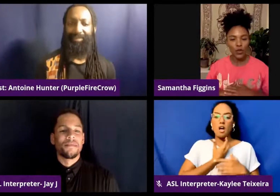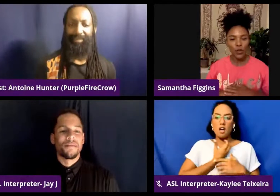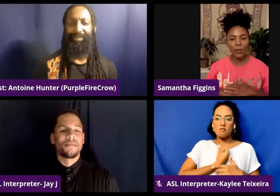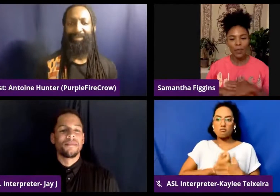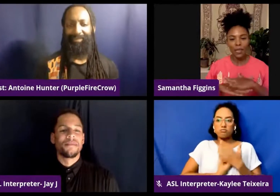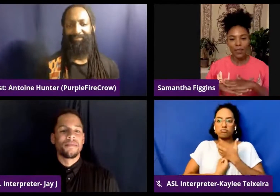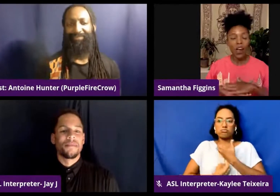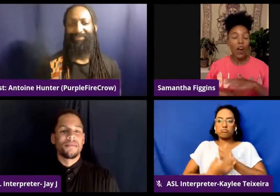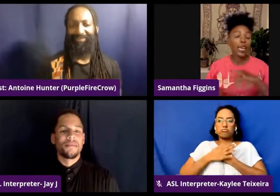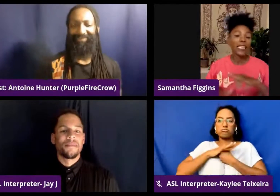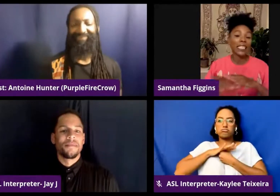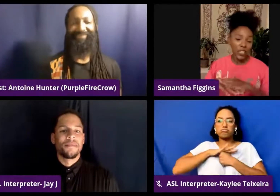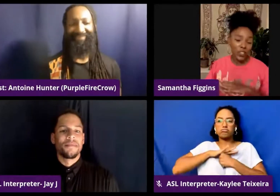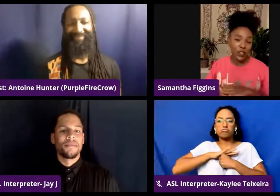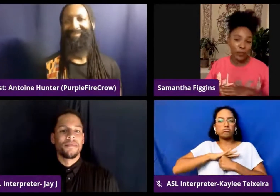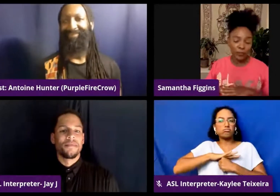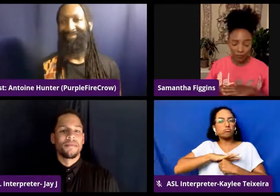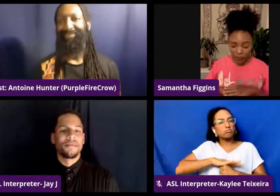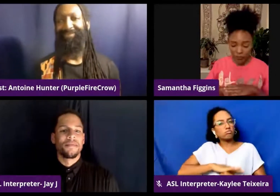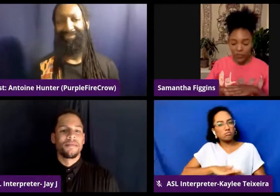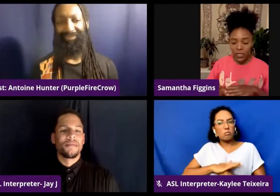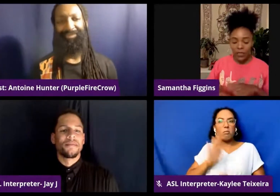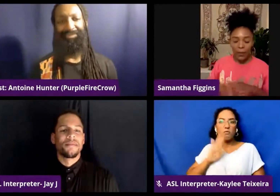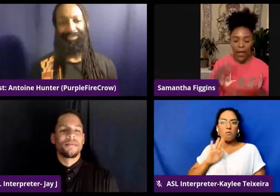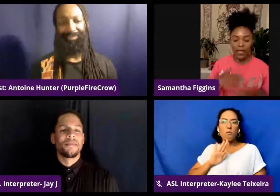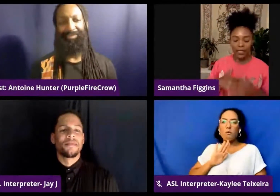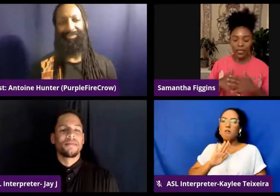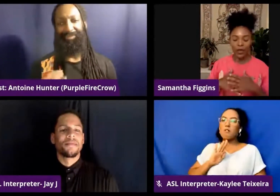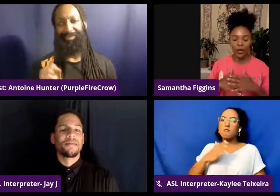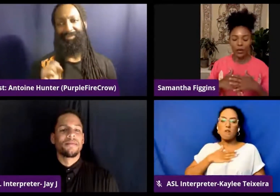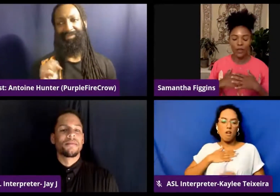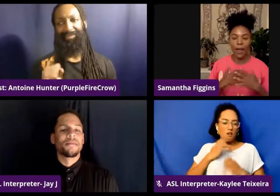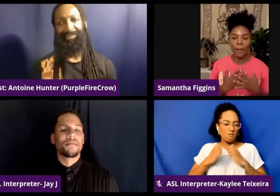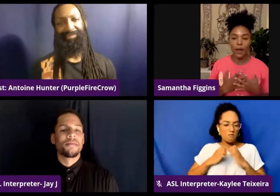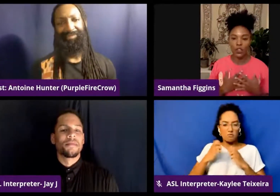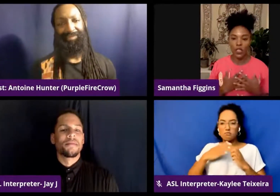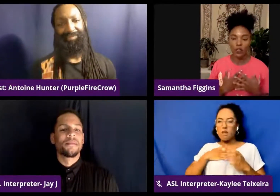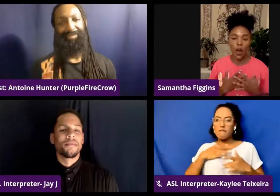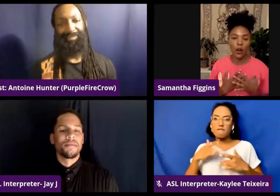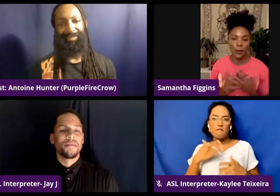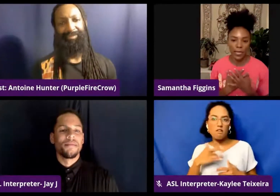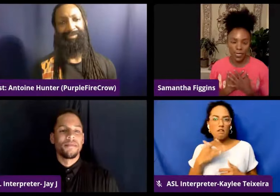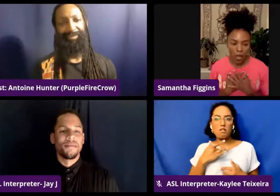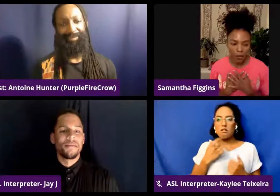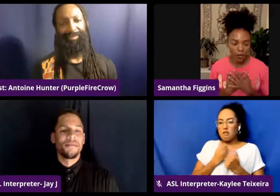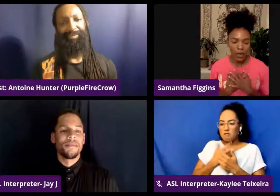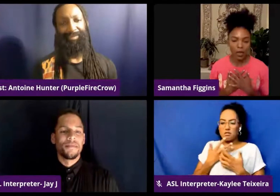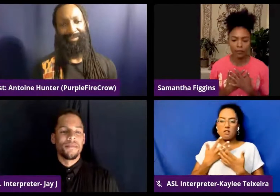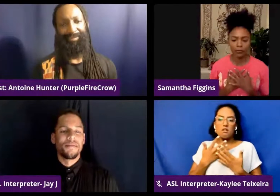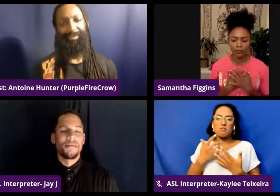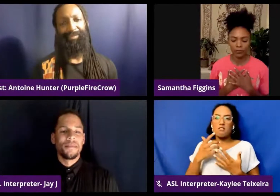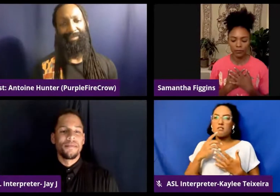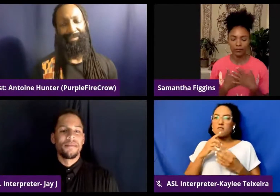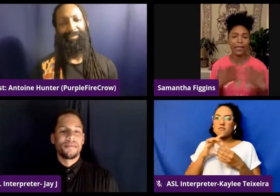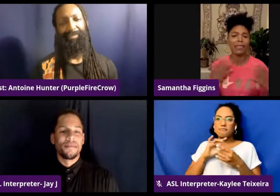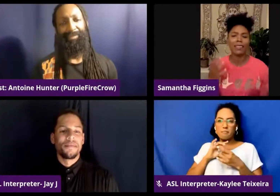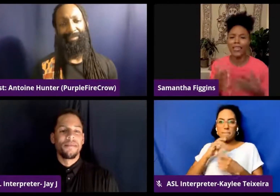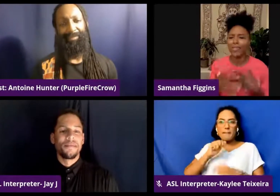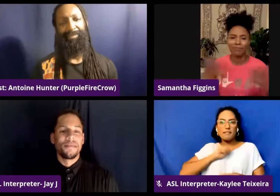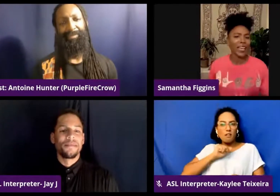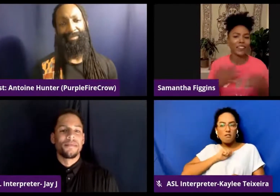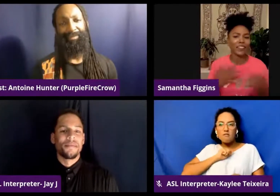do, you know what I mean, or I did do in the past with my emotions regarding myself and